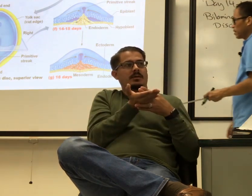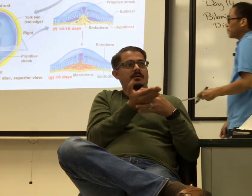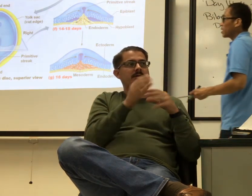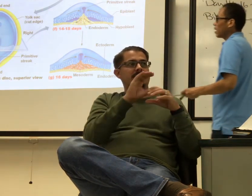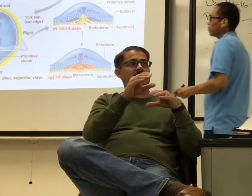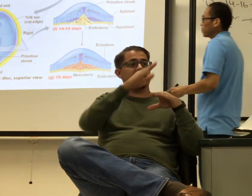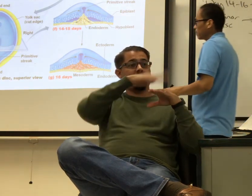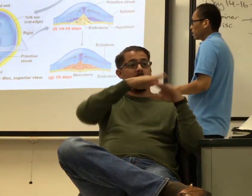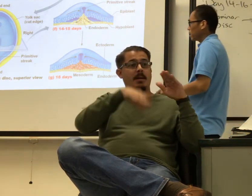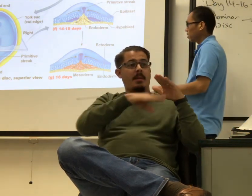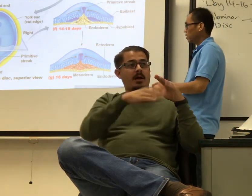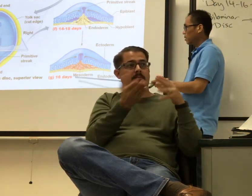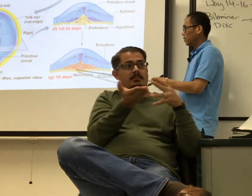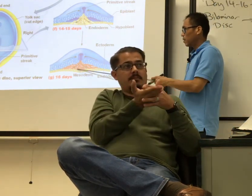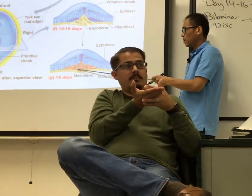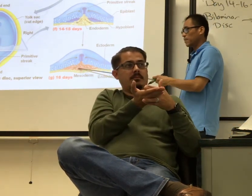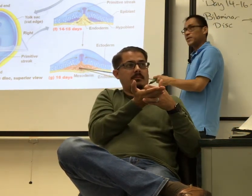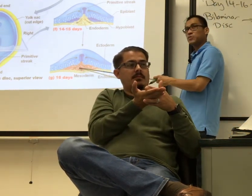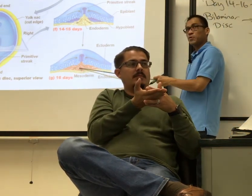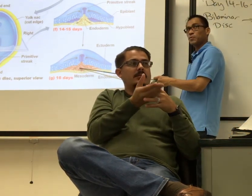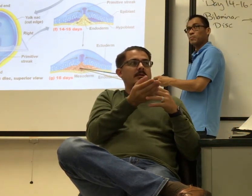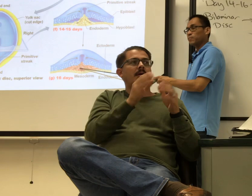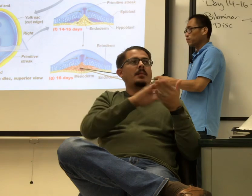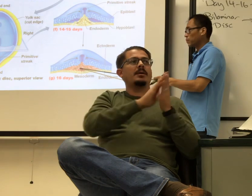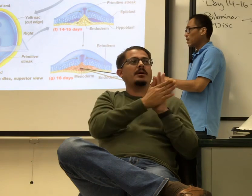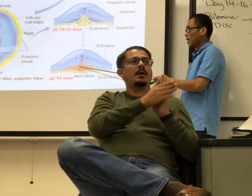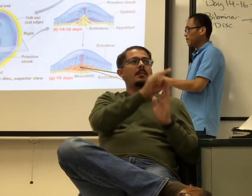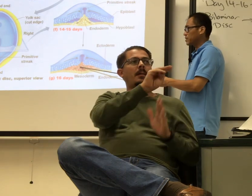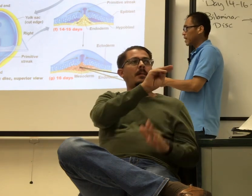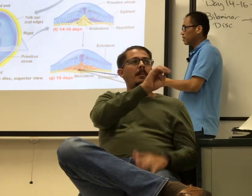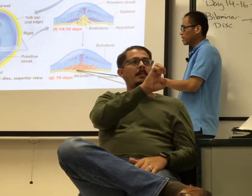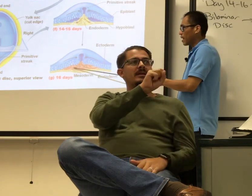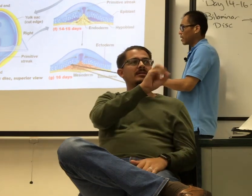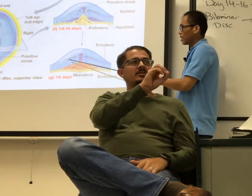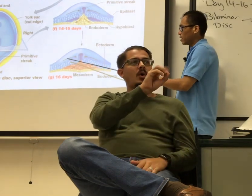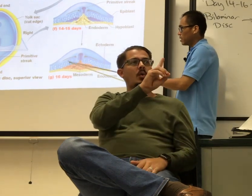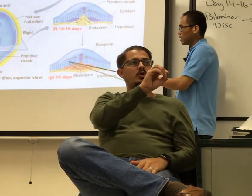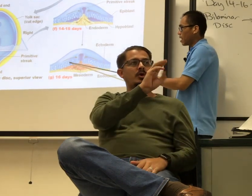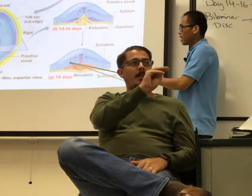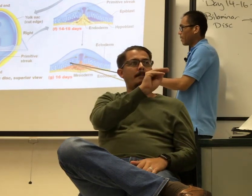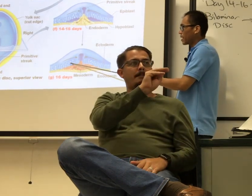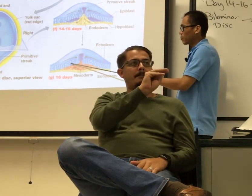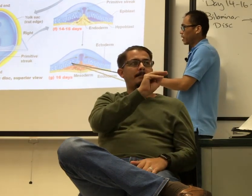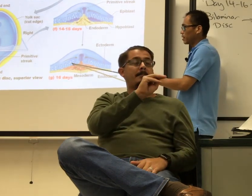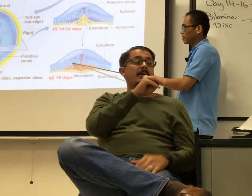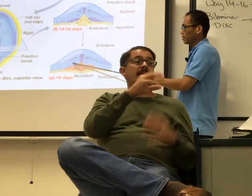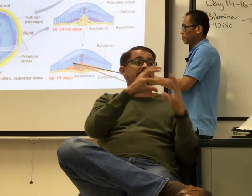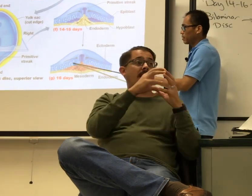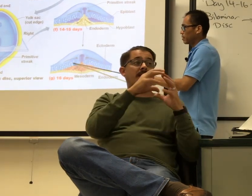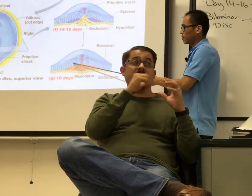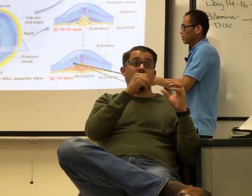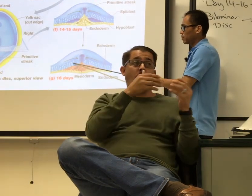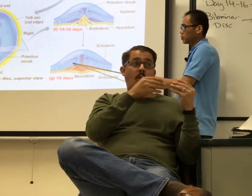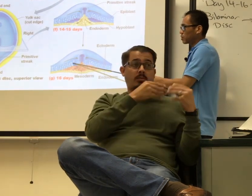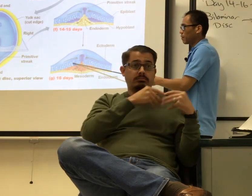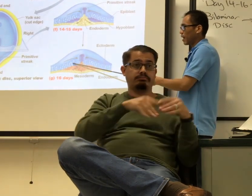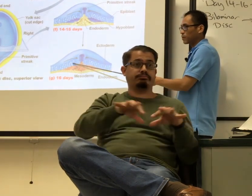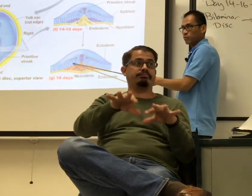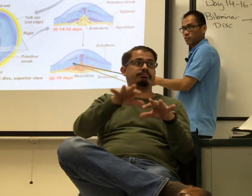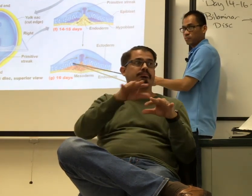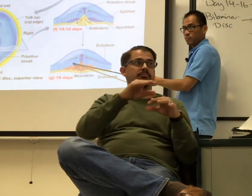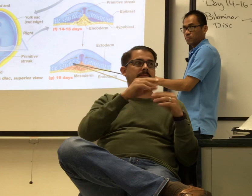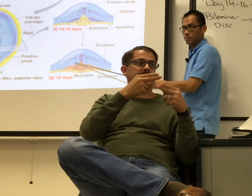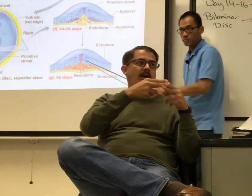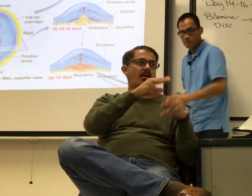bottom. They become the mesoderm. And the cells that did not migrate, you just call